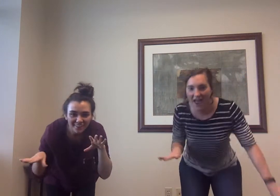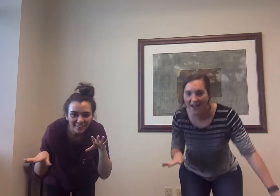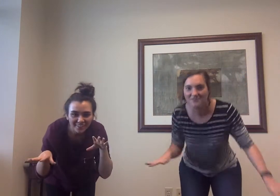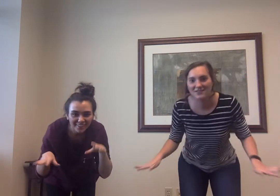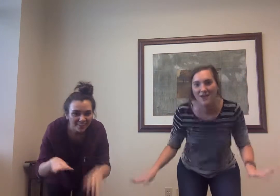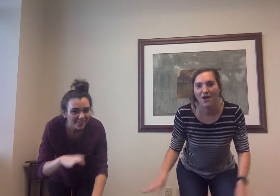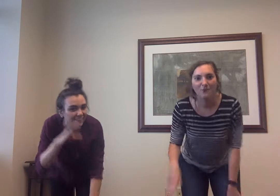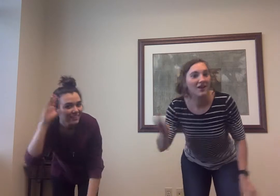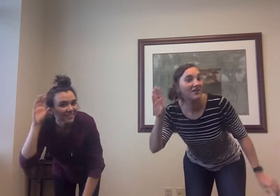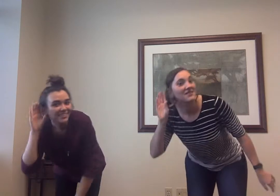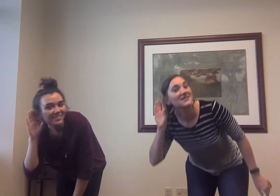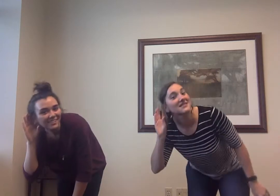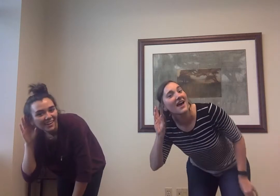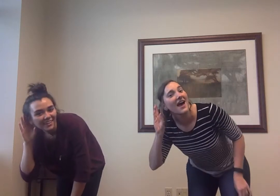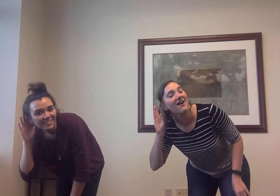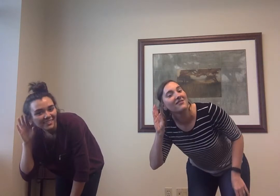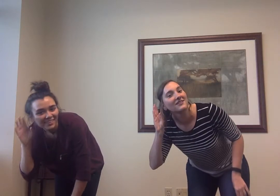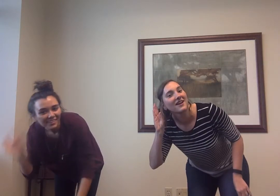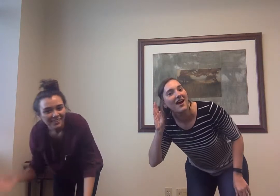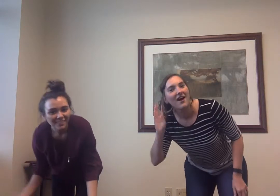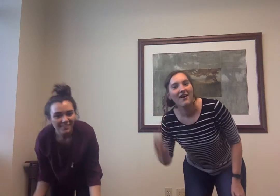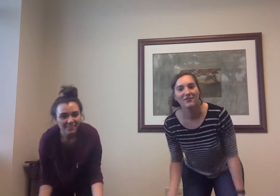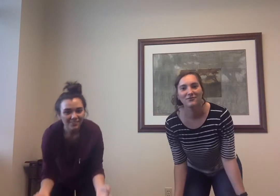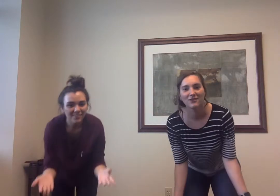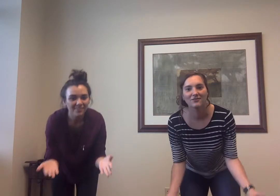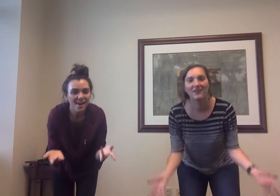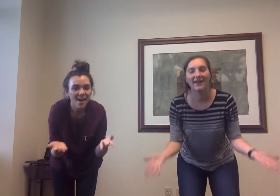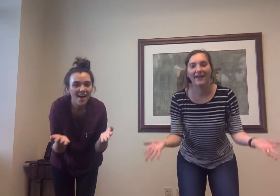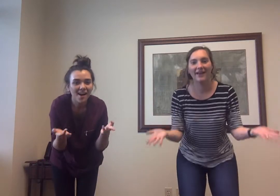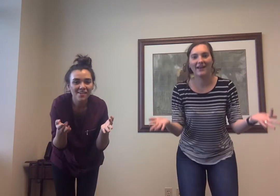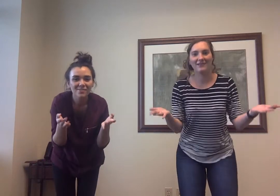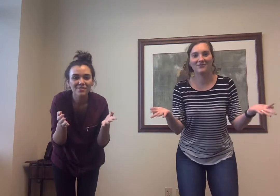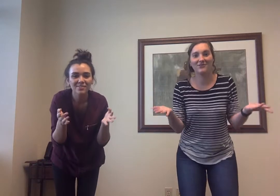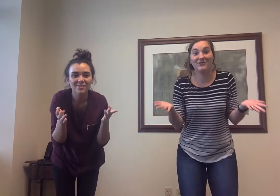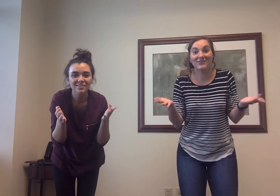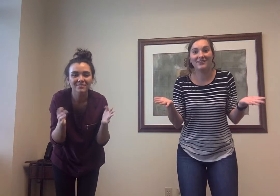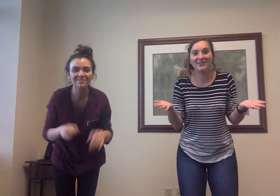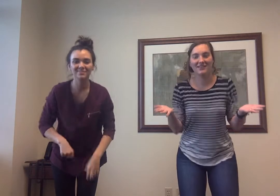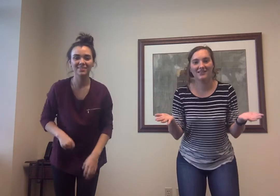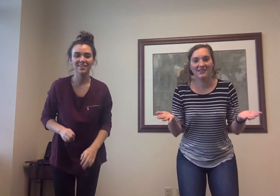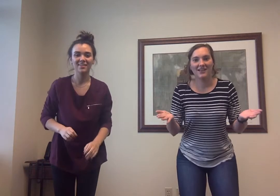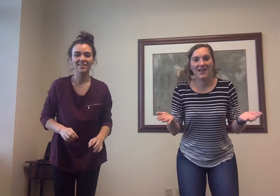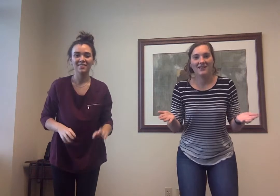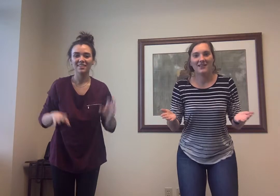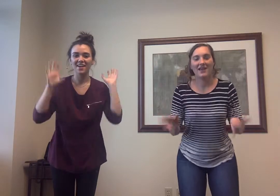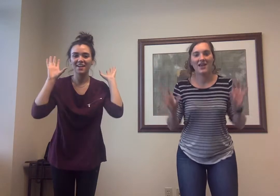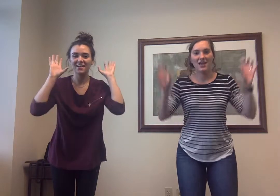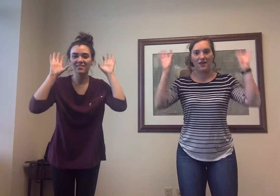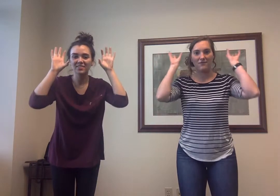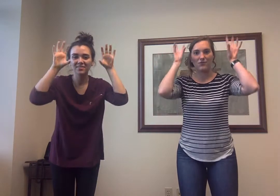They sound like a lion. Let heaven